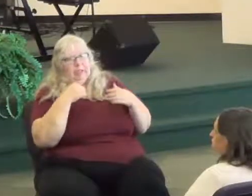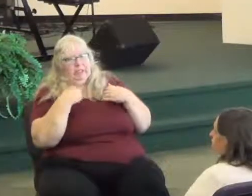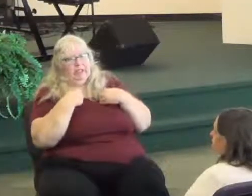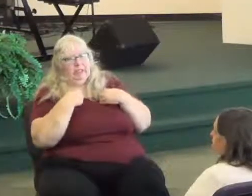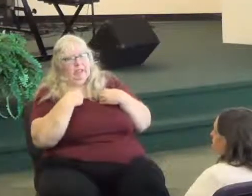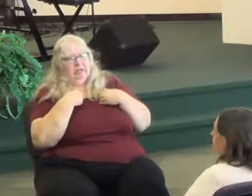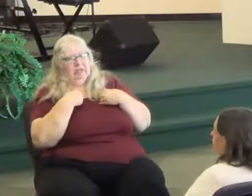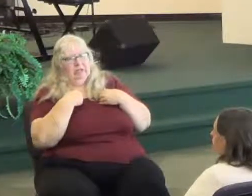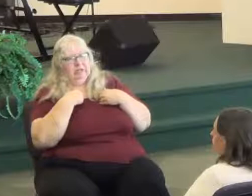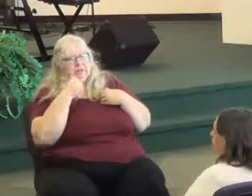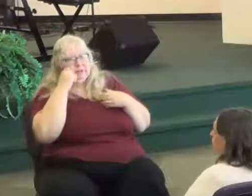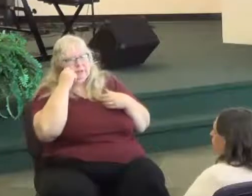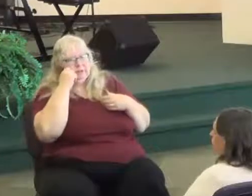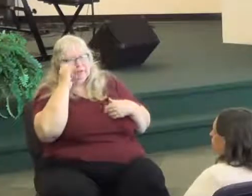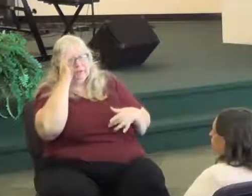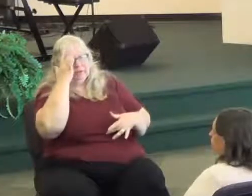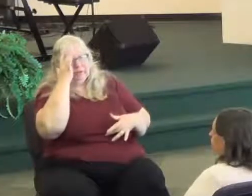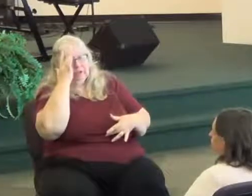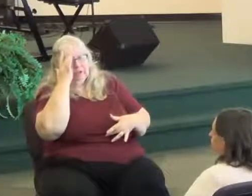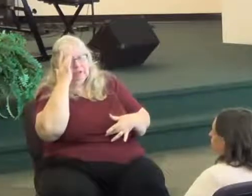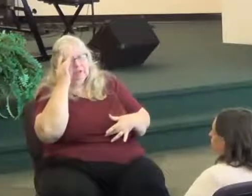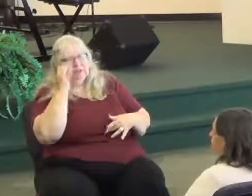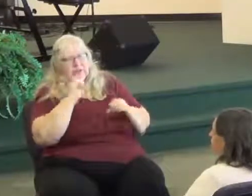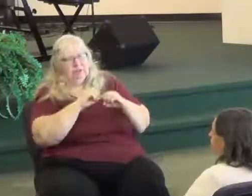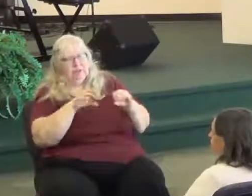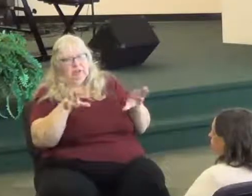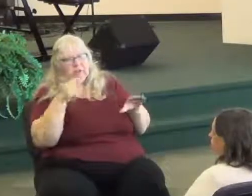there's nothing we can do to cure it.